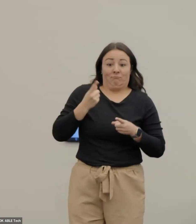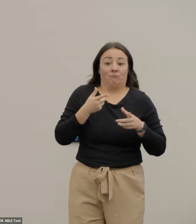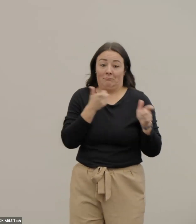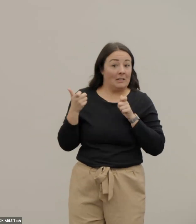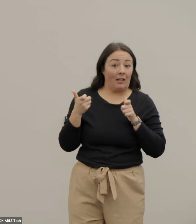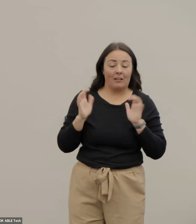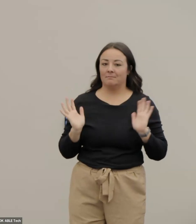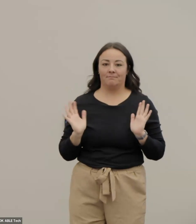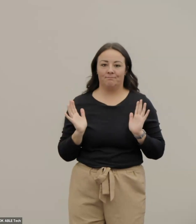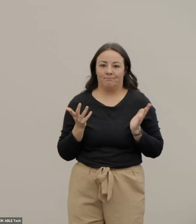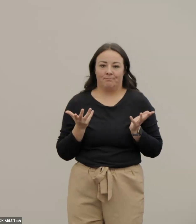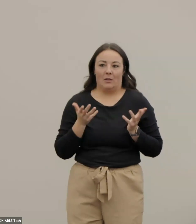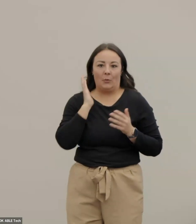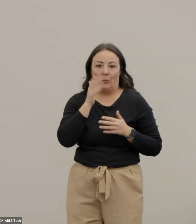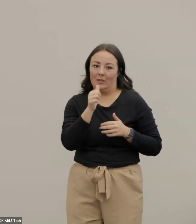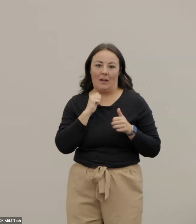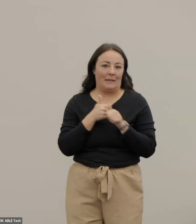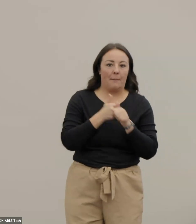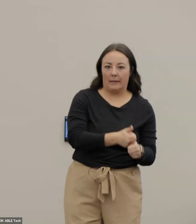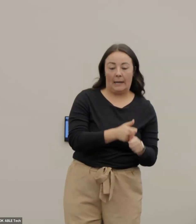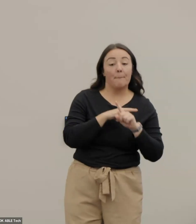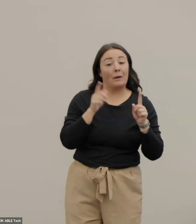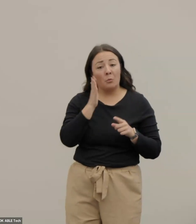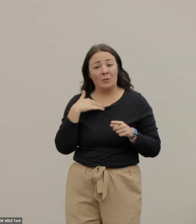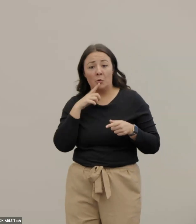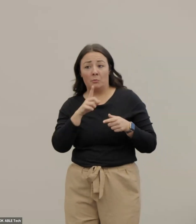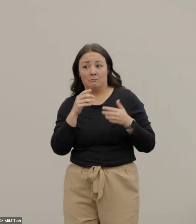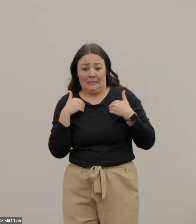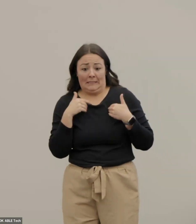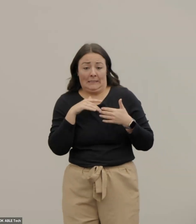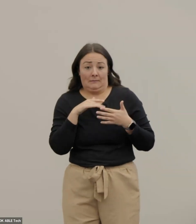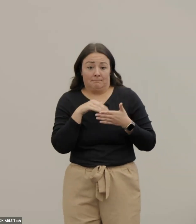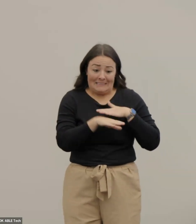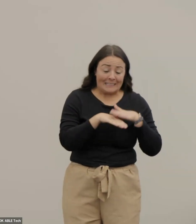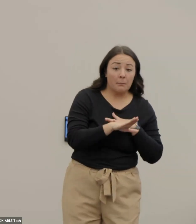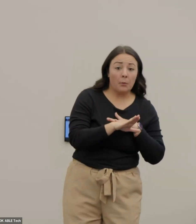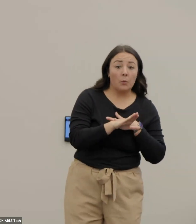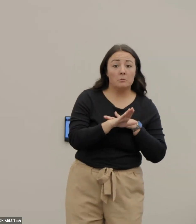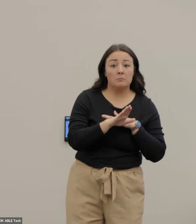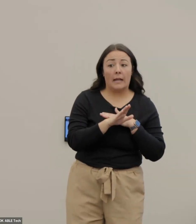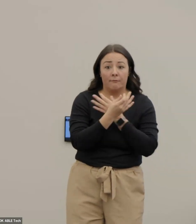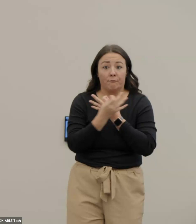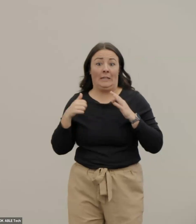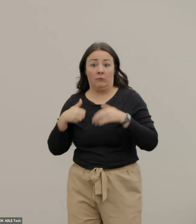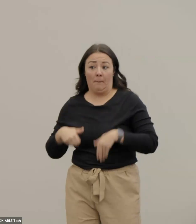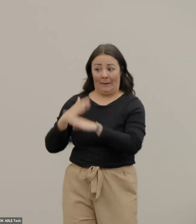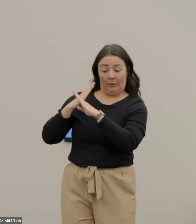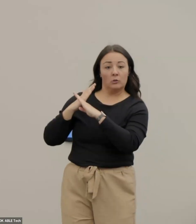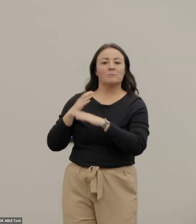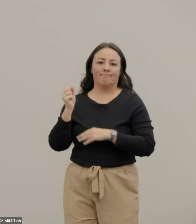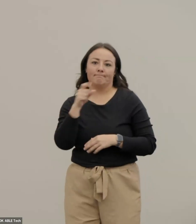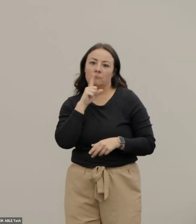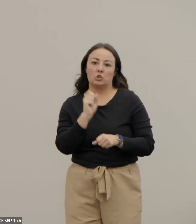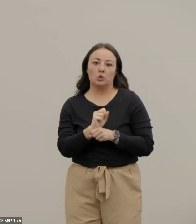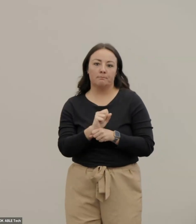you will not be compliant. But will you be accessible and will you be free from significant barriers? Yeah, for sure.